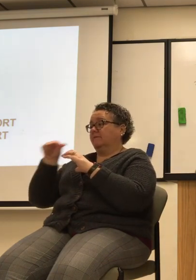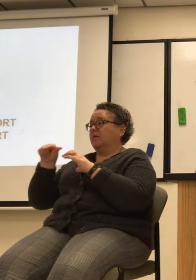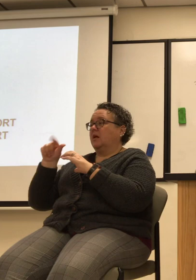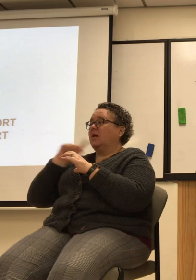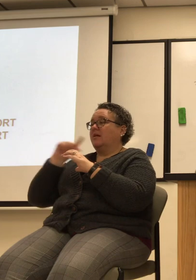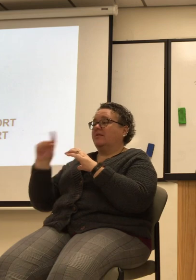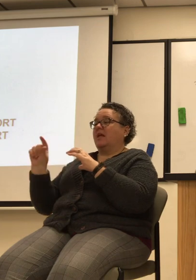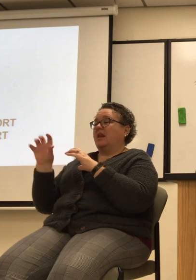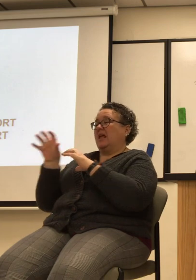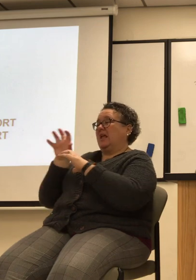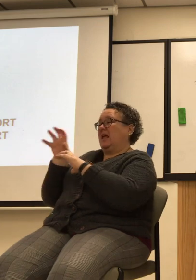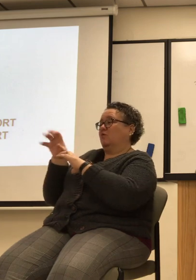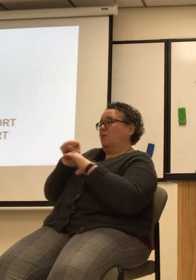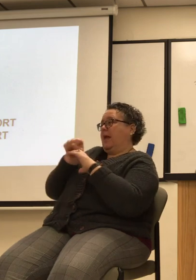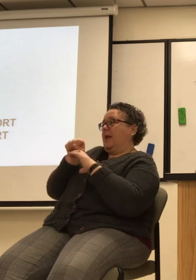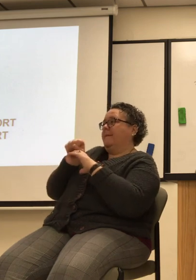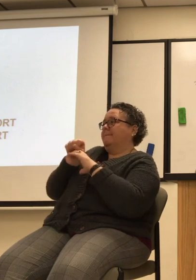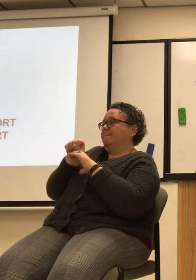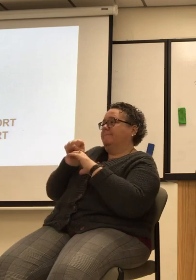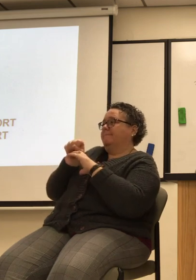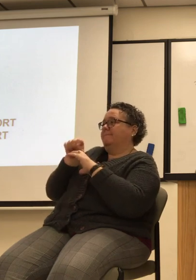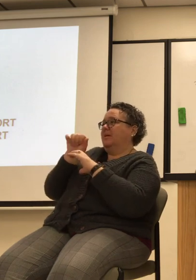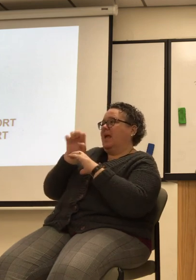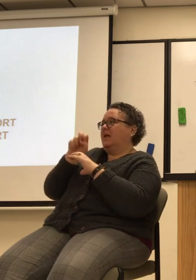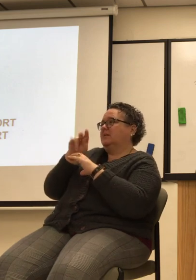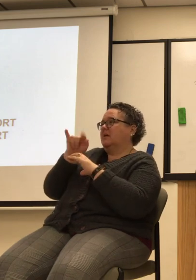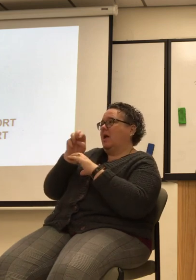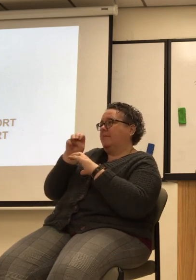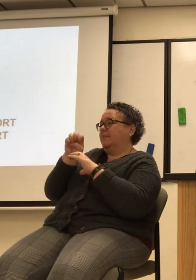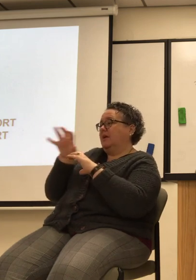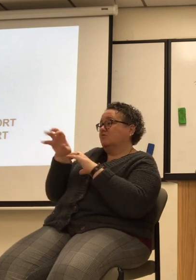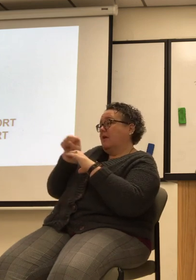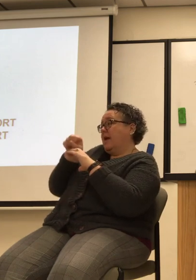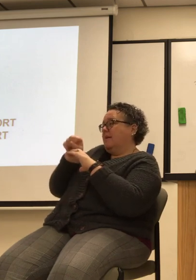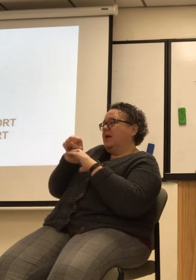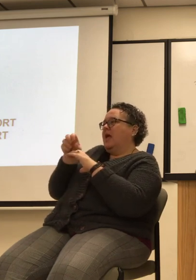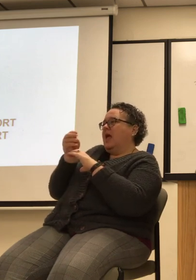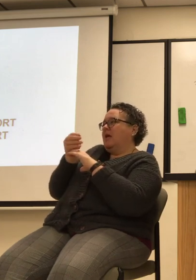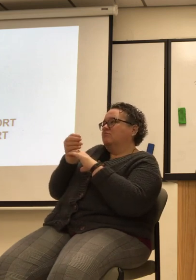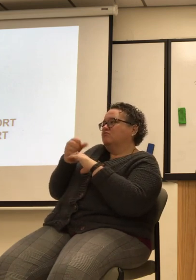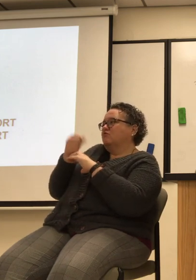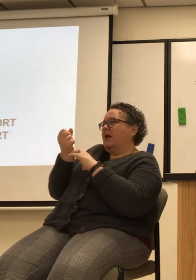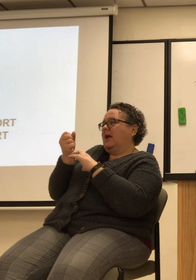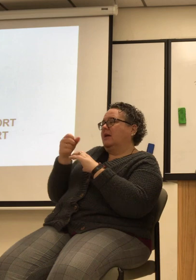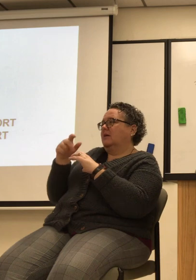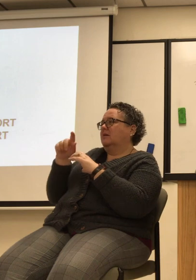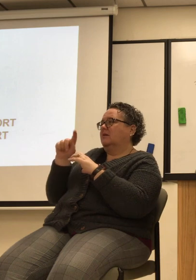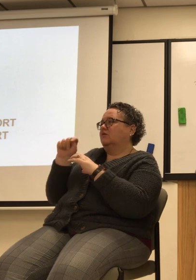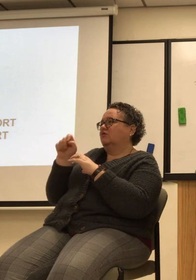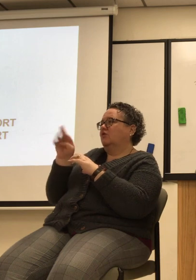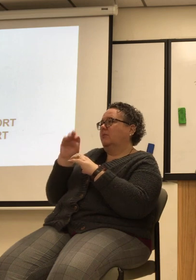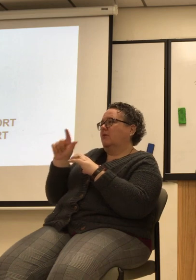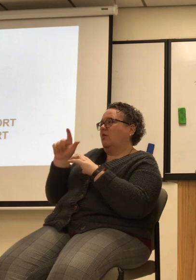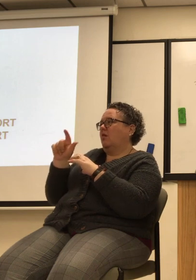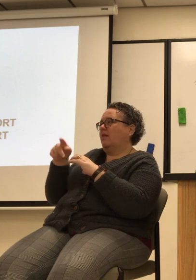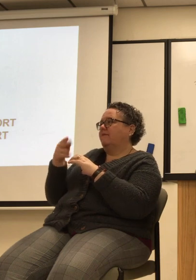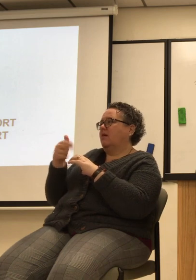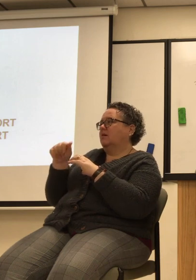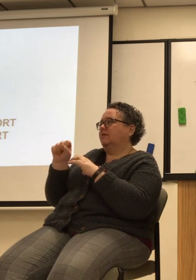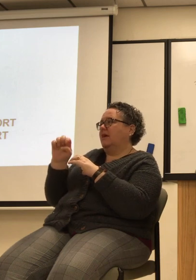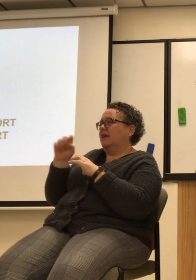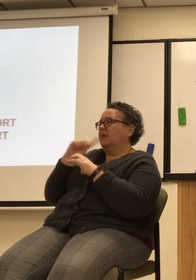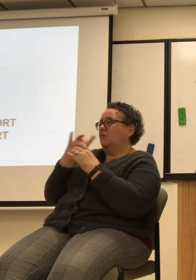that enzyme can grab it, I kind of drew this before, and it can break the terminal phosphate, releasing the